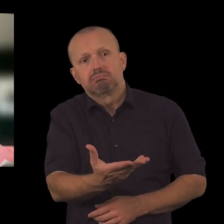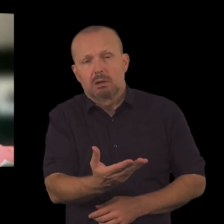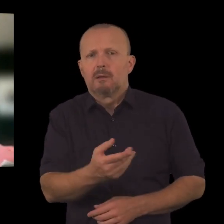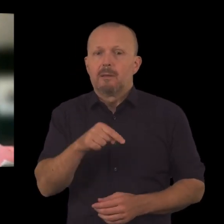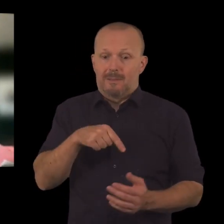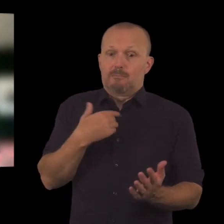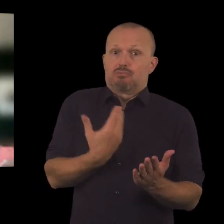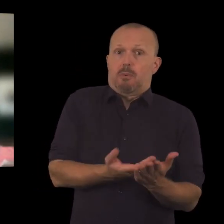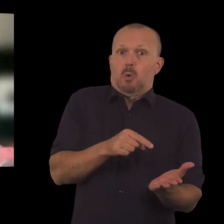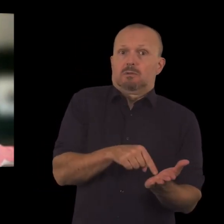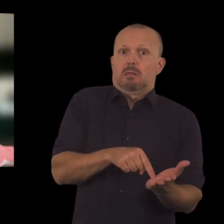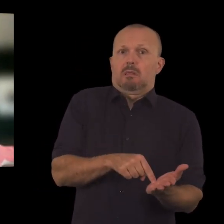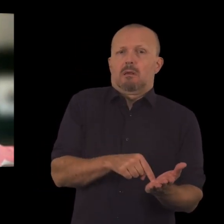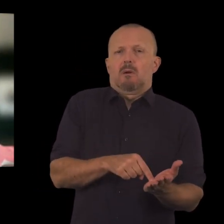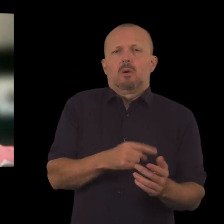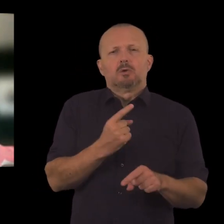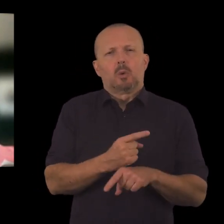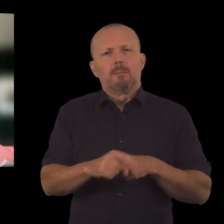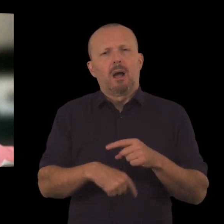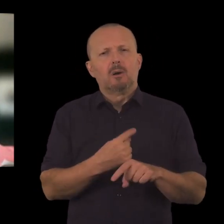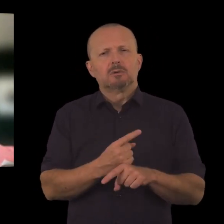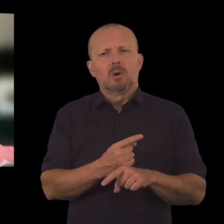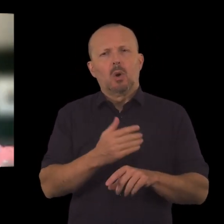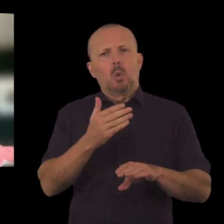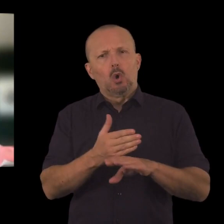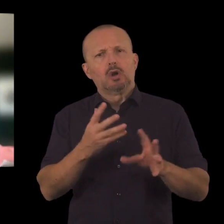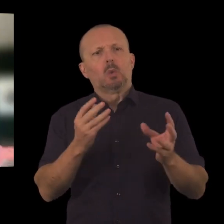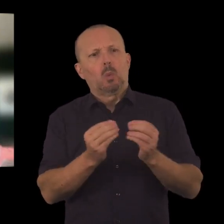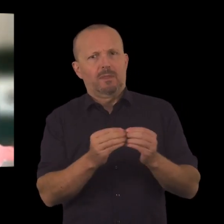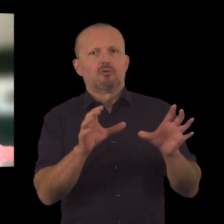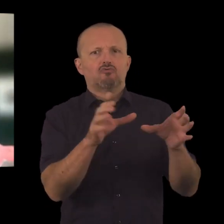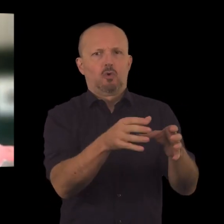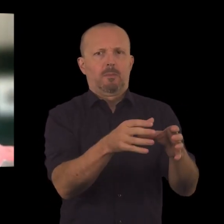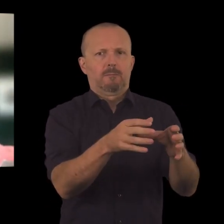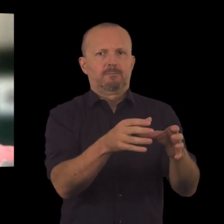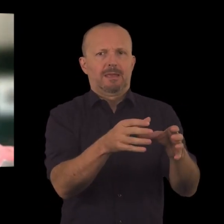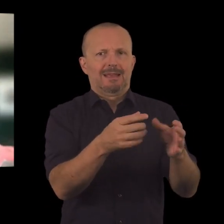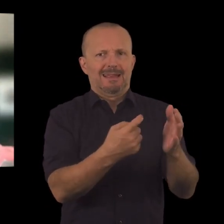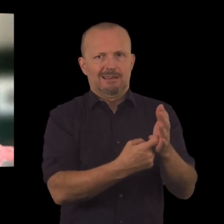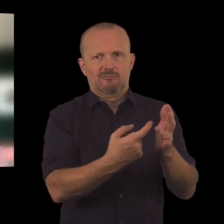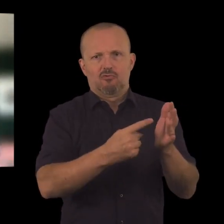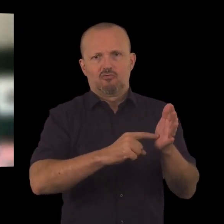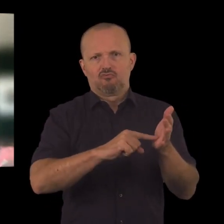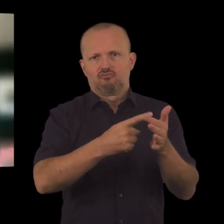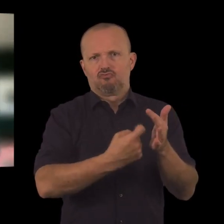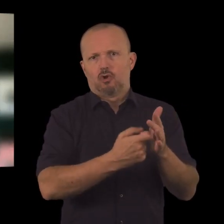for proposals for the next festival in 2020. So I sent a proposal in.